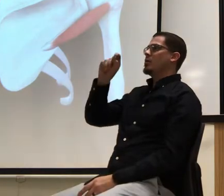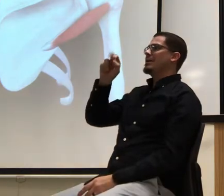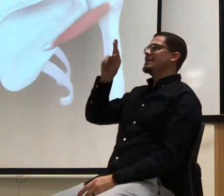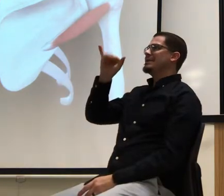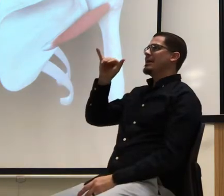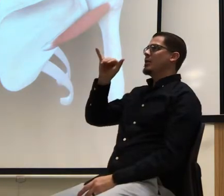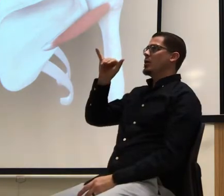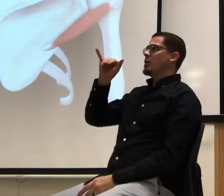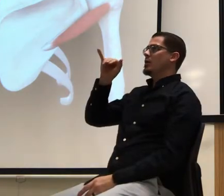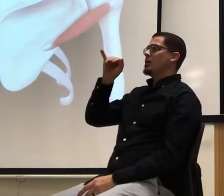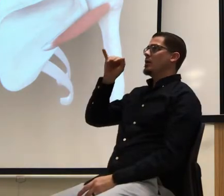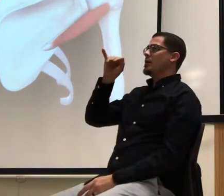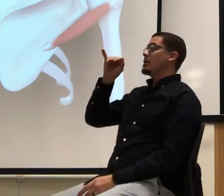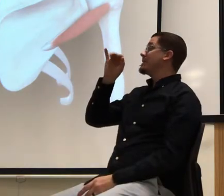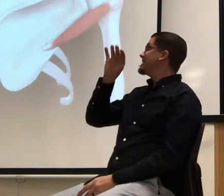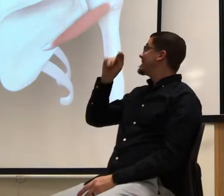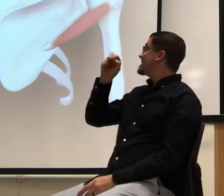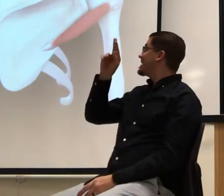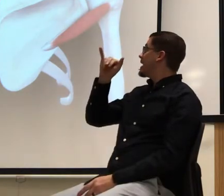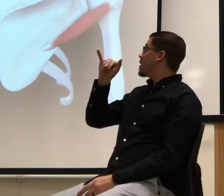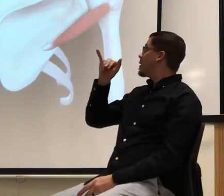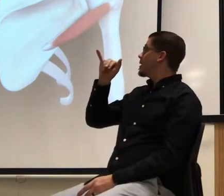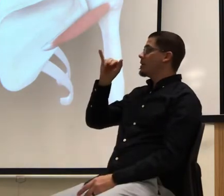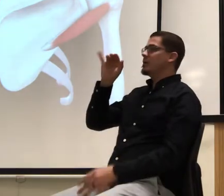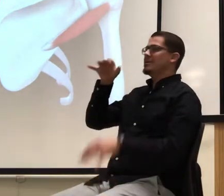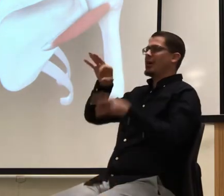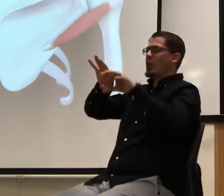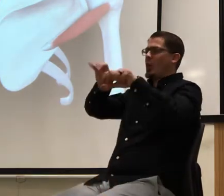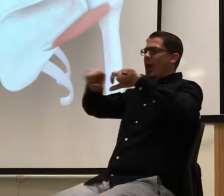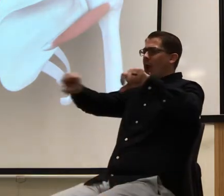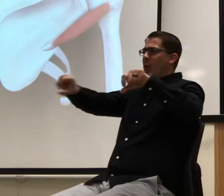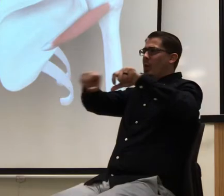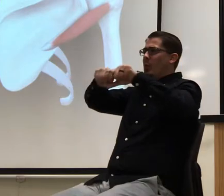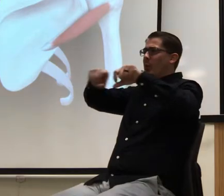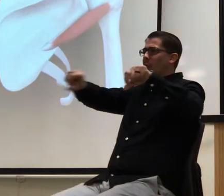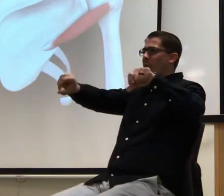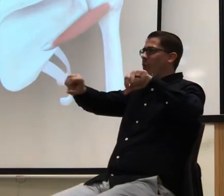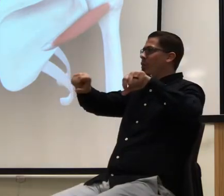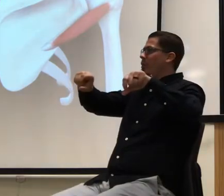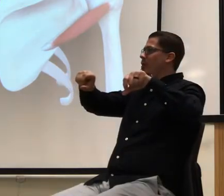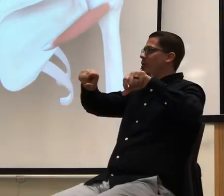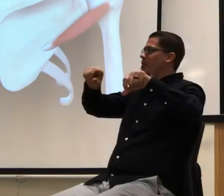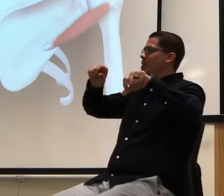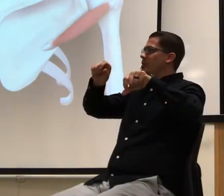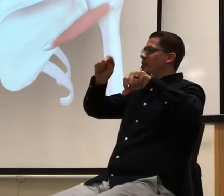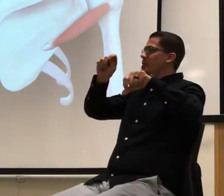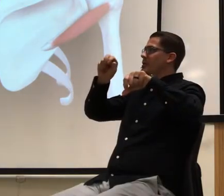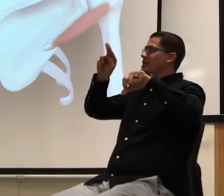shape. Teres means round. It's kind of a cylindrically shaped muscle.